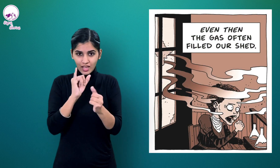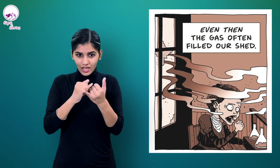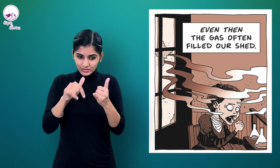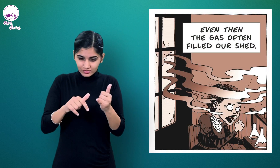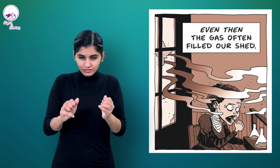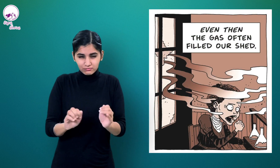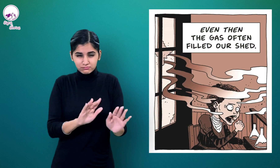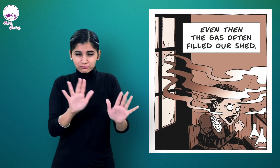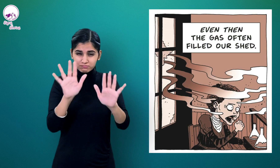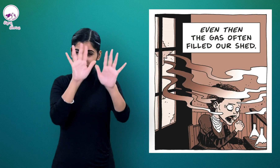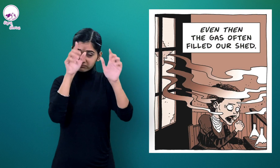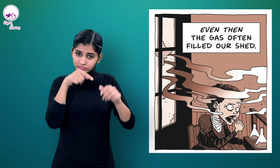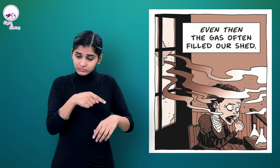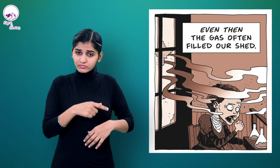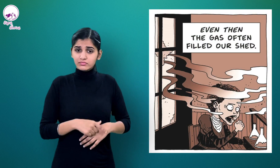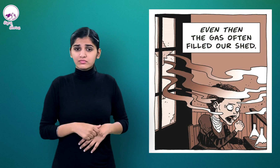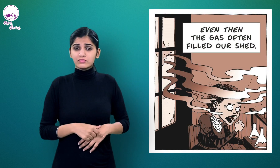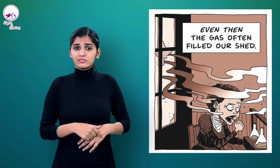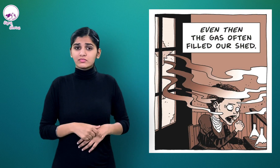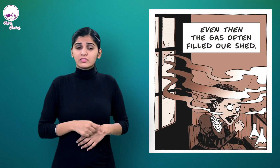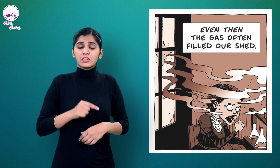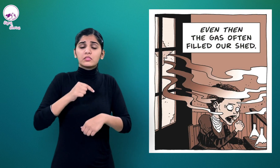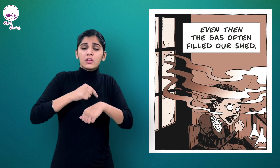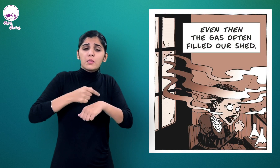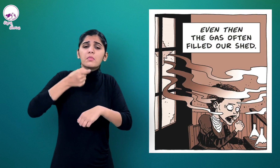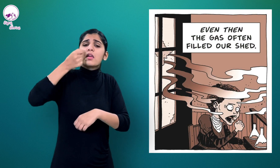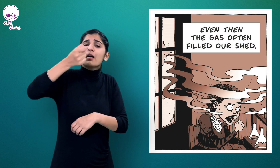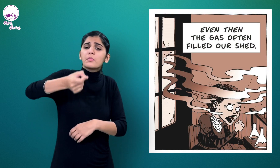Even then, the gas often filled our shed.